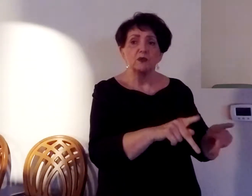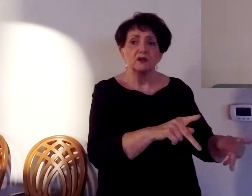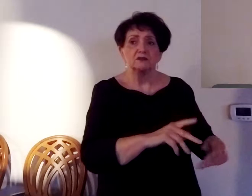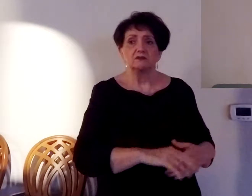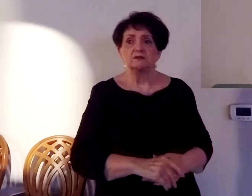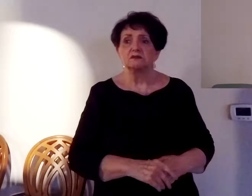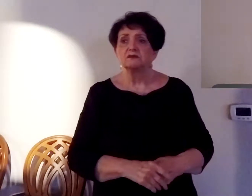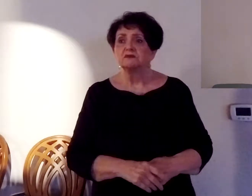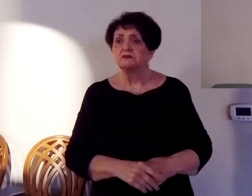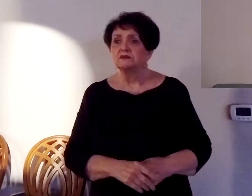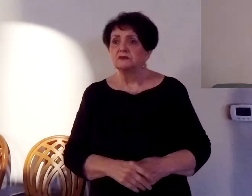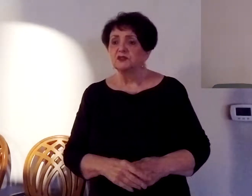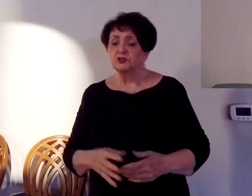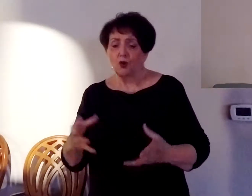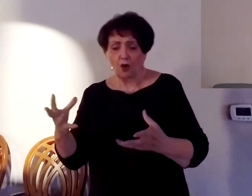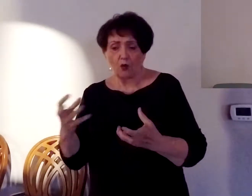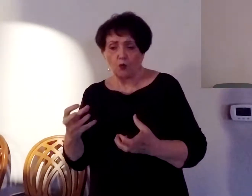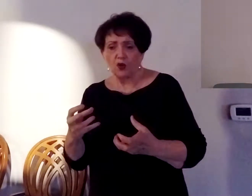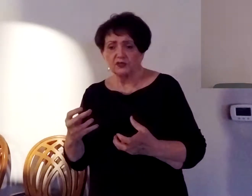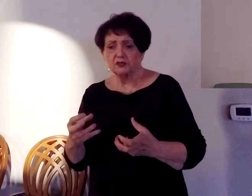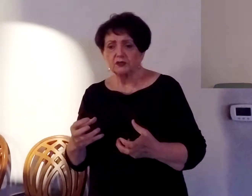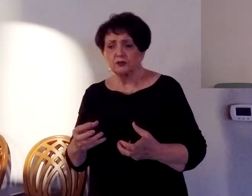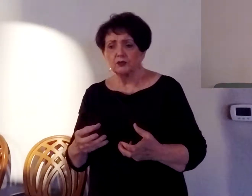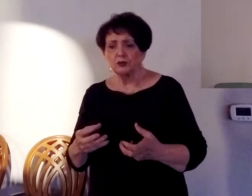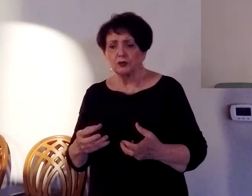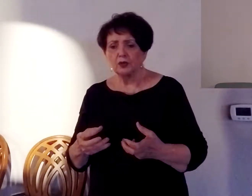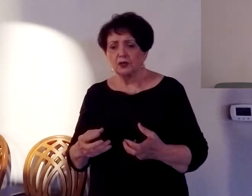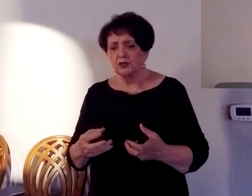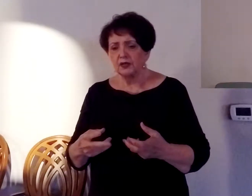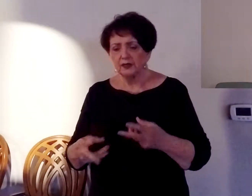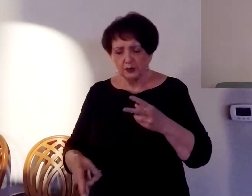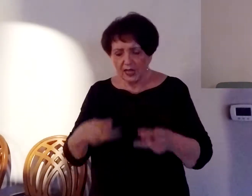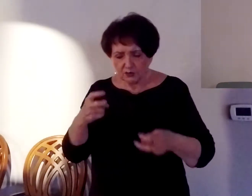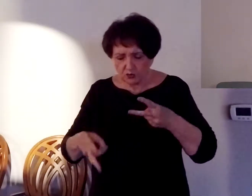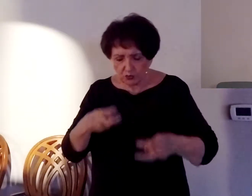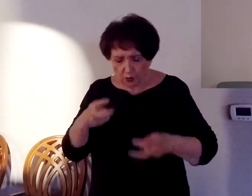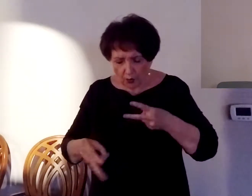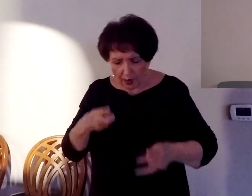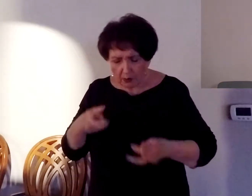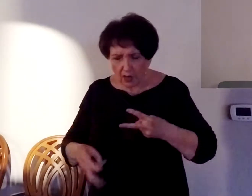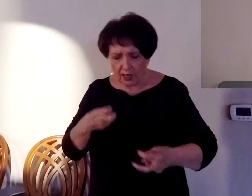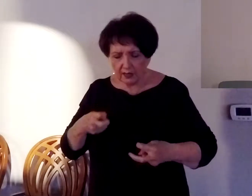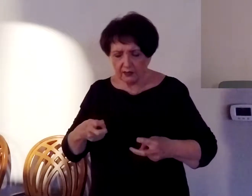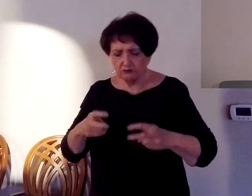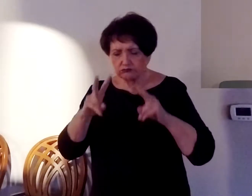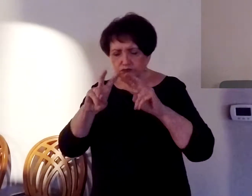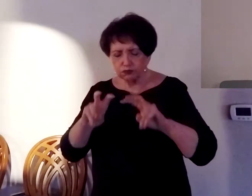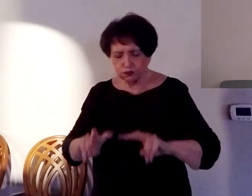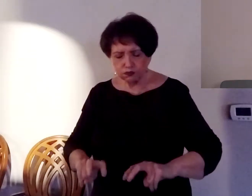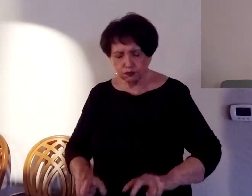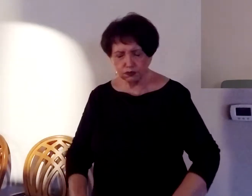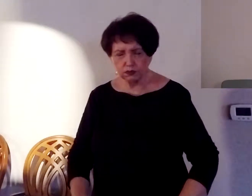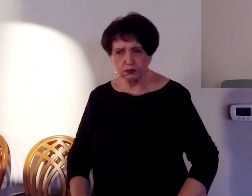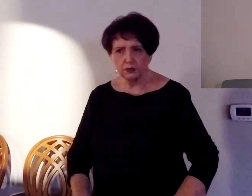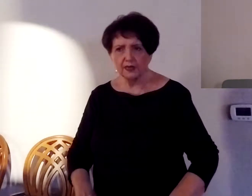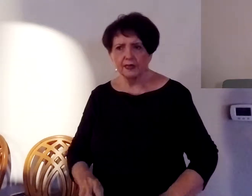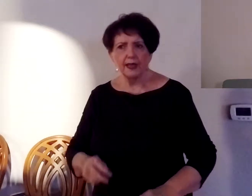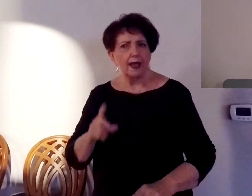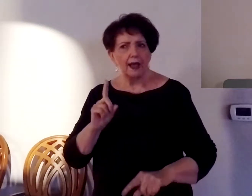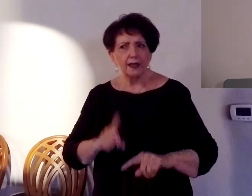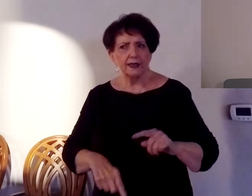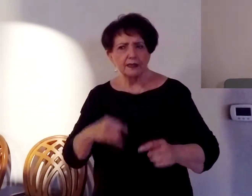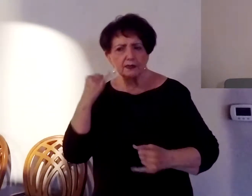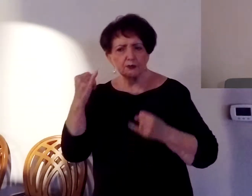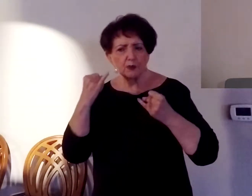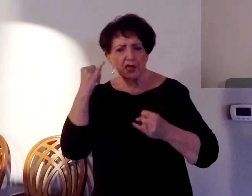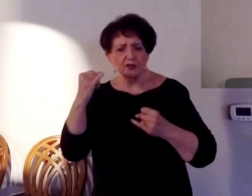And so I seek to extrapolate that, and I can only imagine how much pain or how much